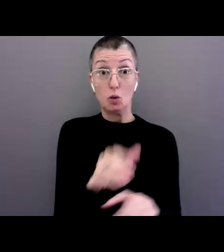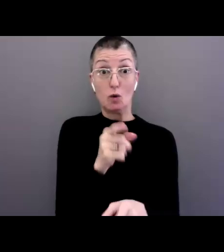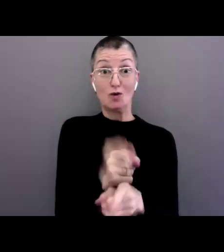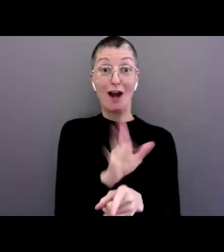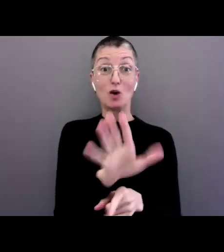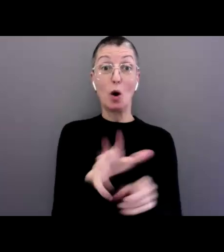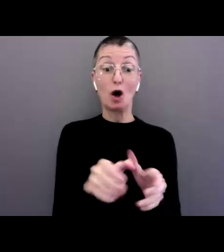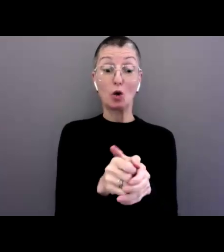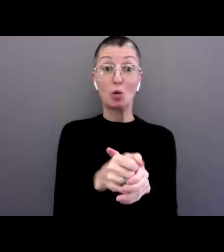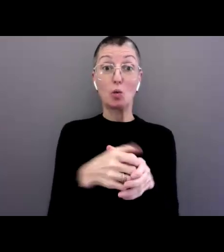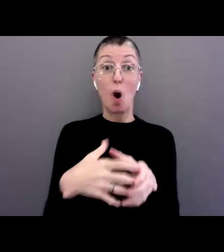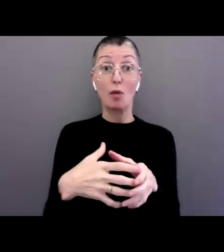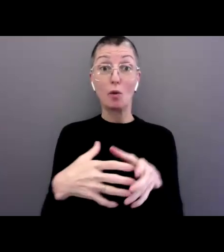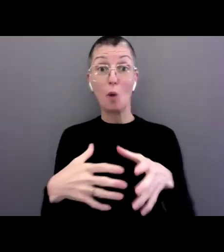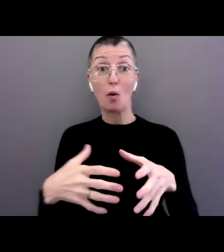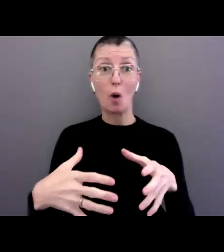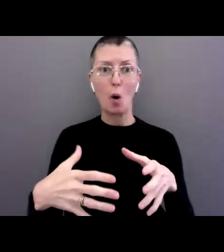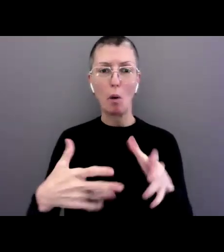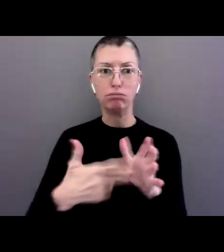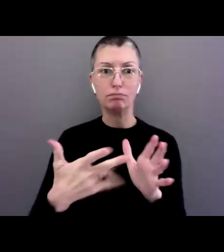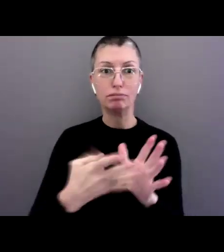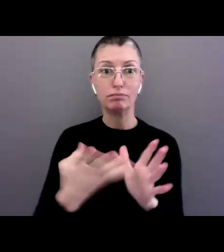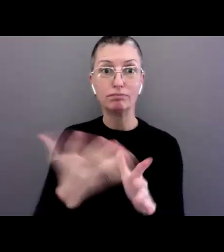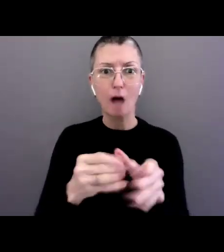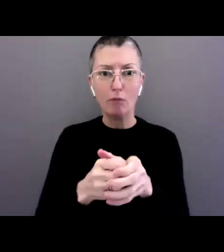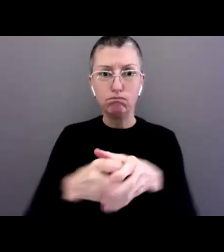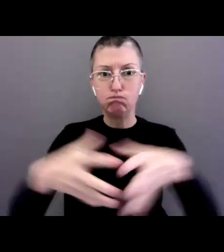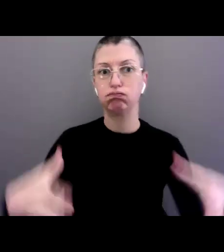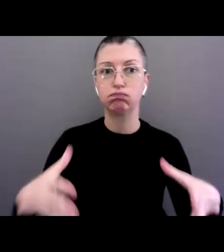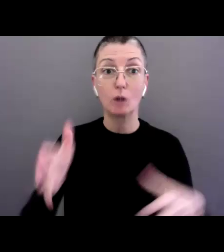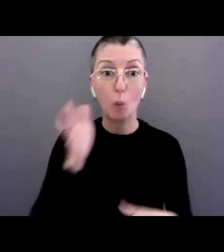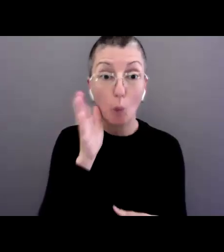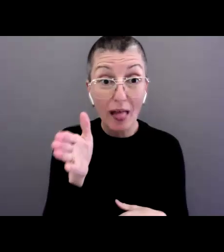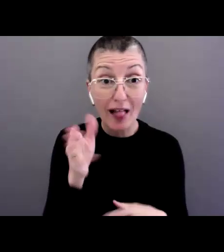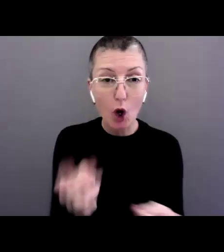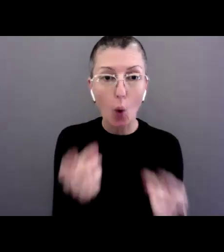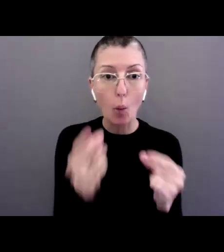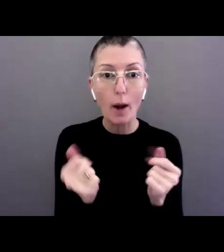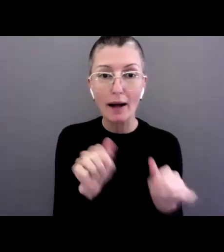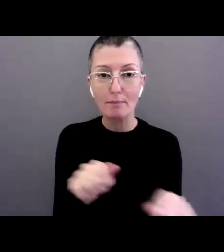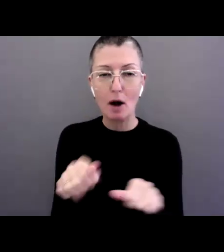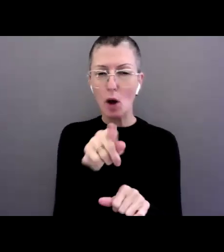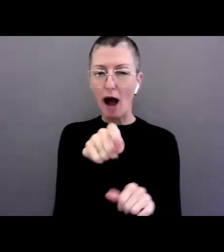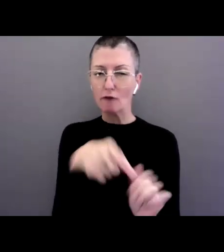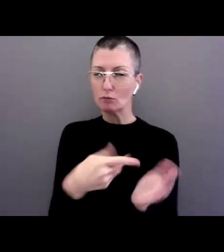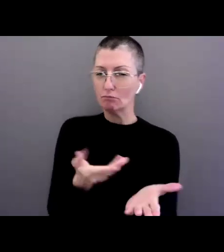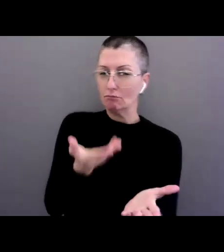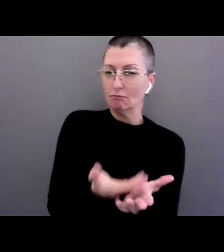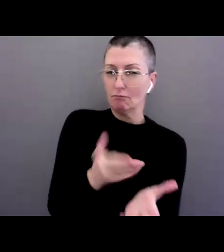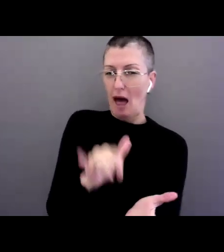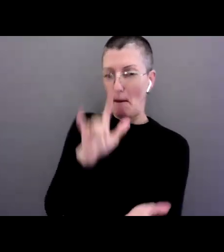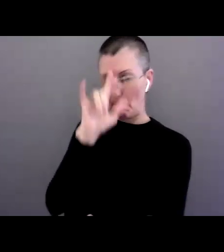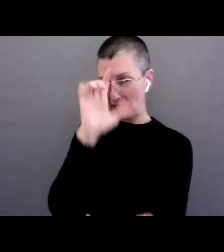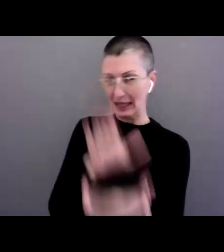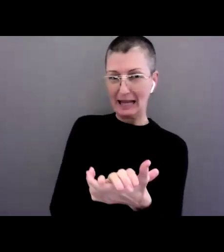just compound as quickly as possible. But what you must do is you must capture that belief in some type of way,